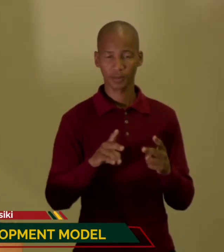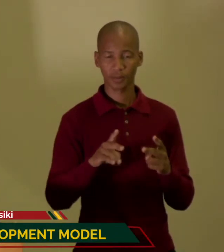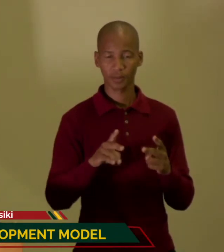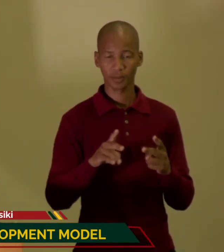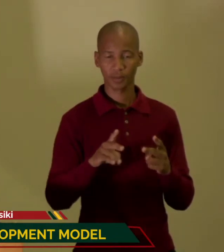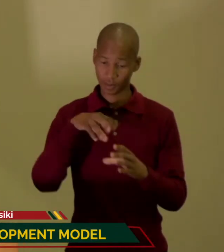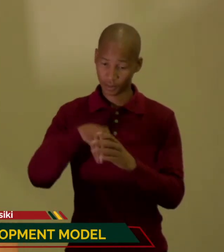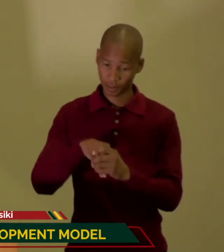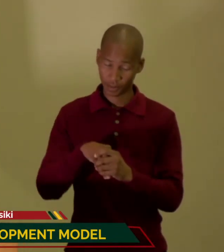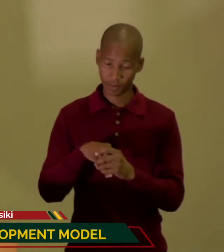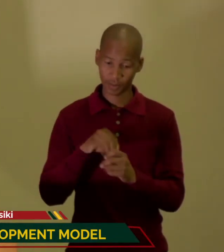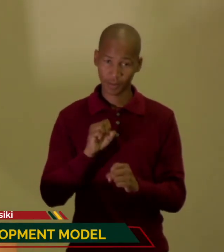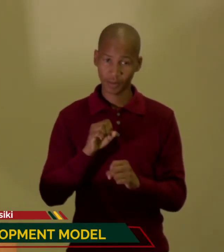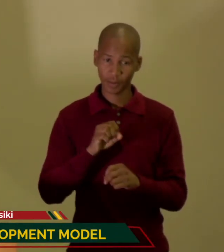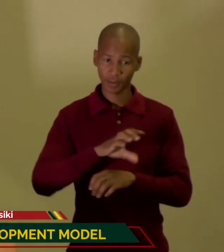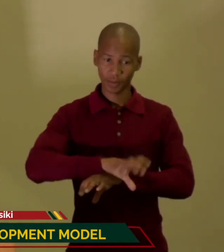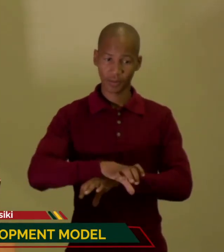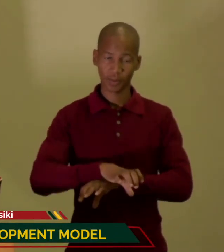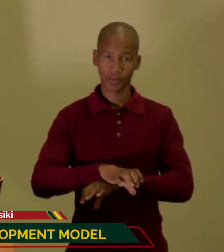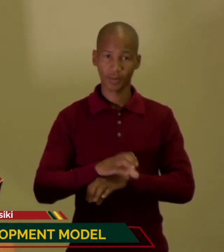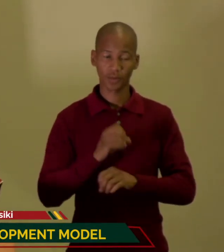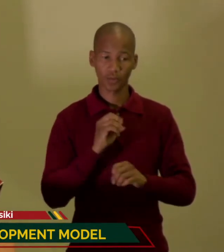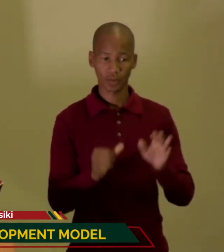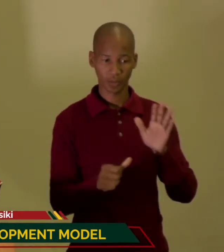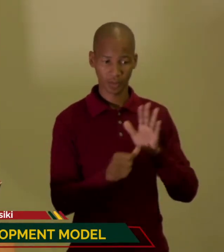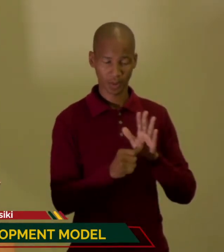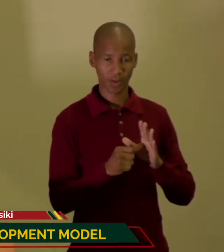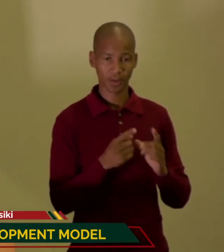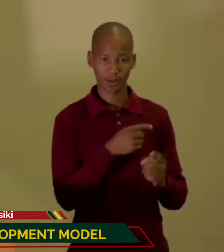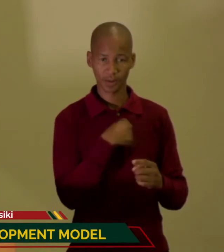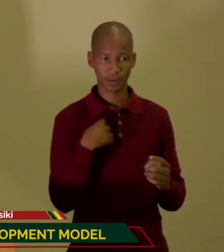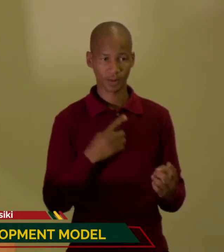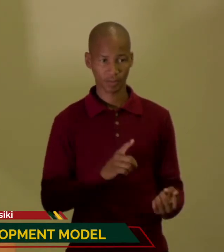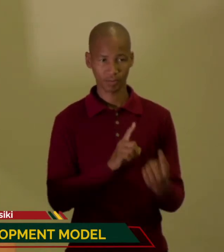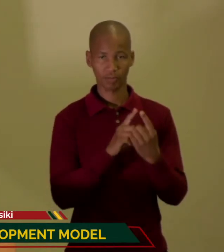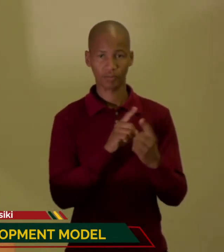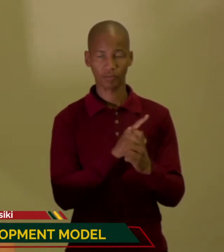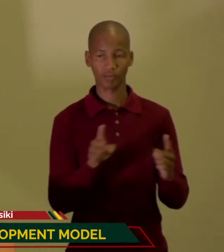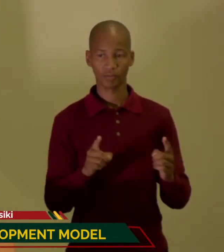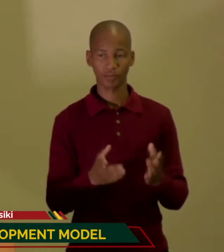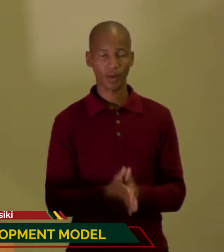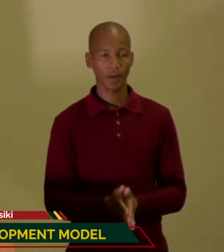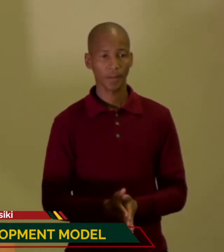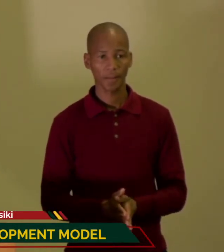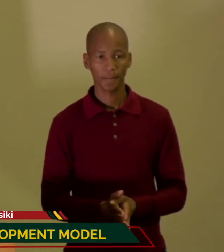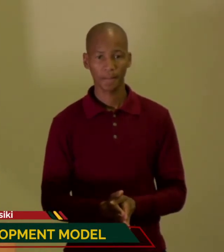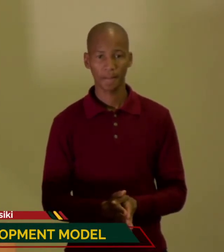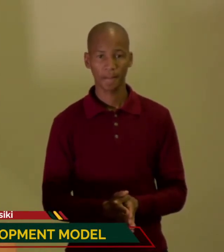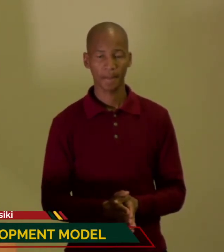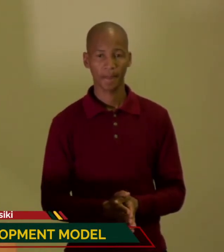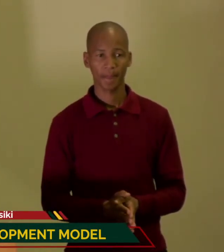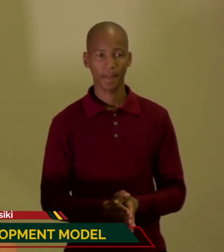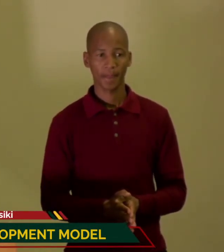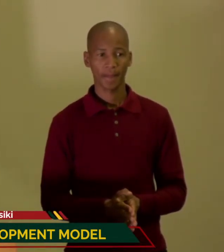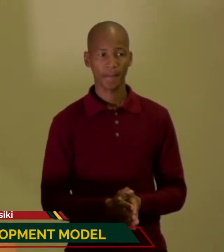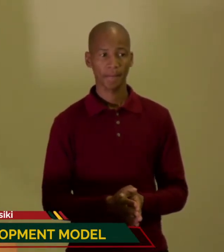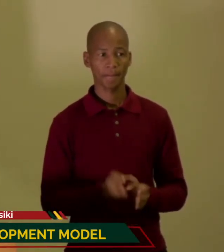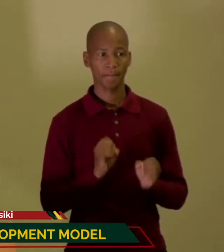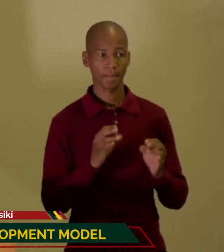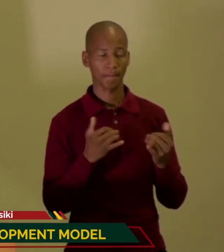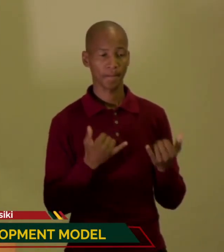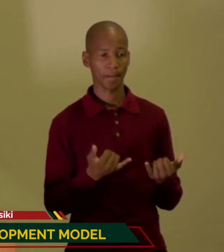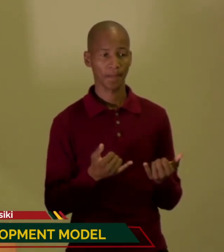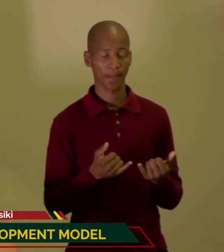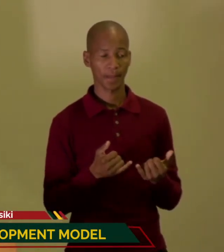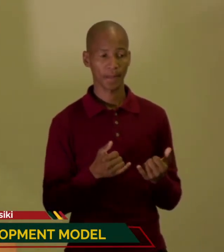vicinity of the province, we shall be meeting with them as well. Then we shall have all our